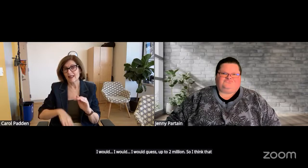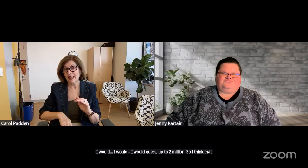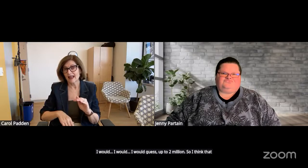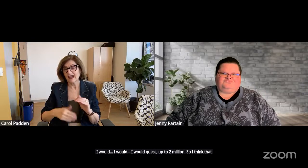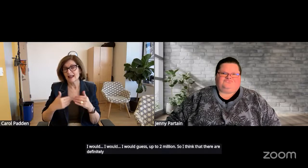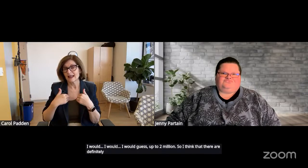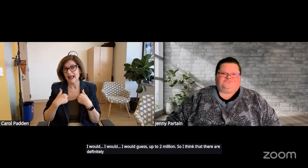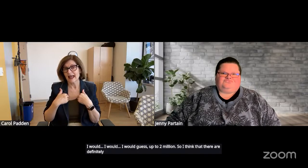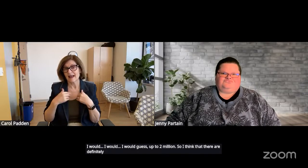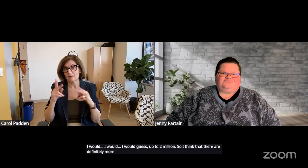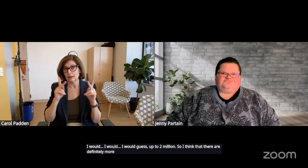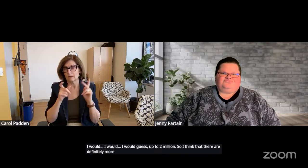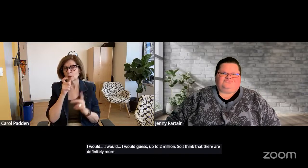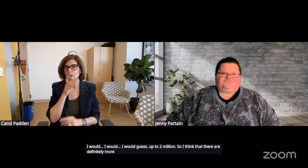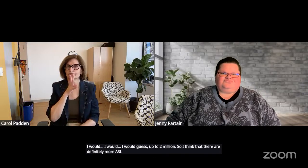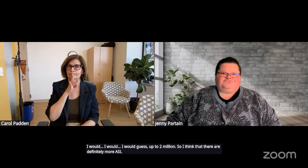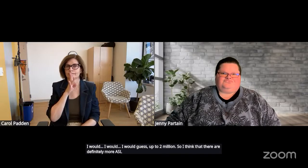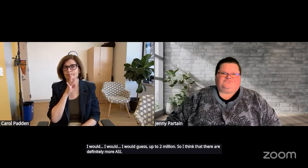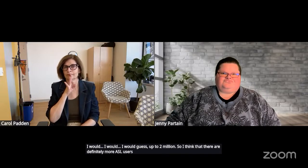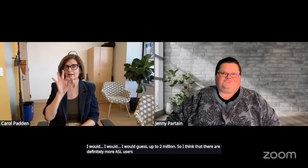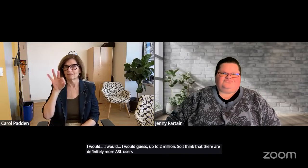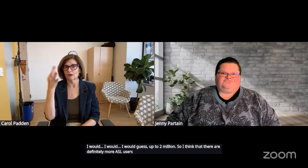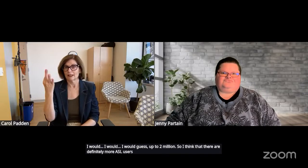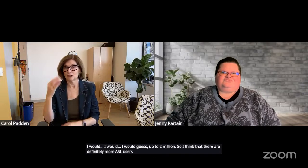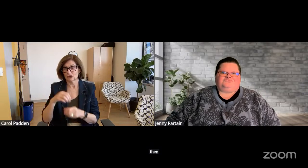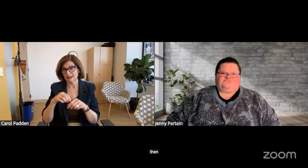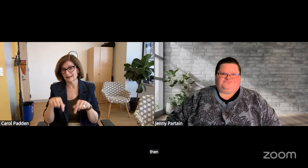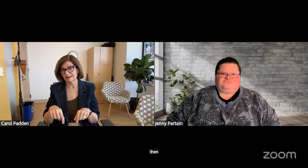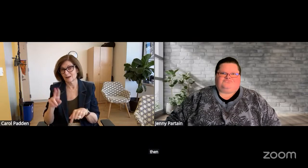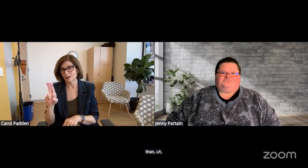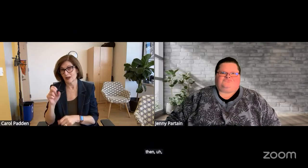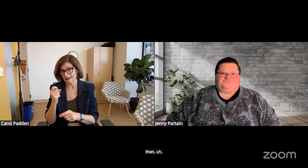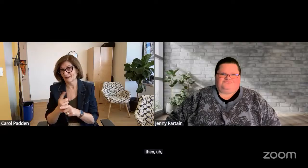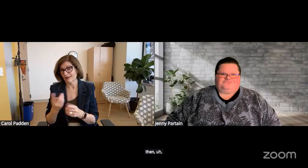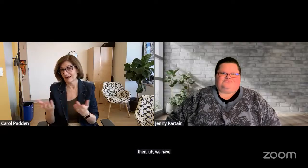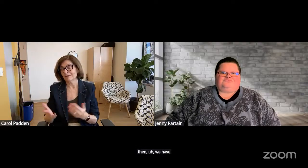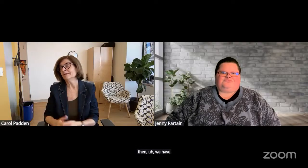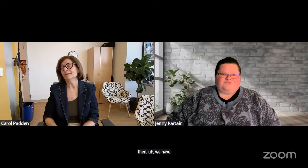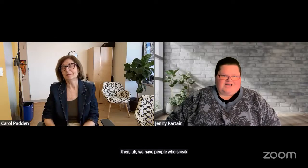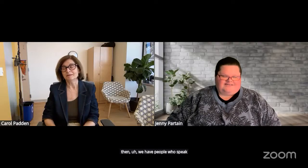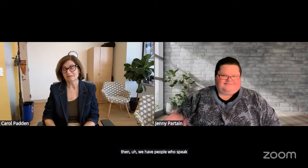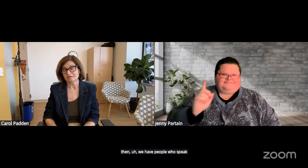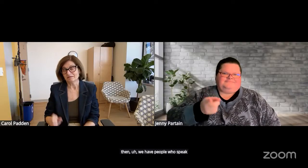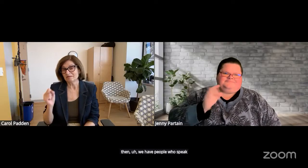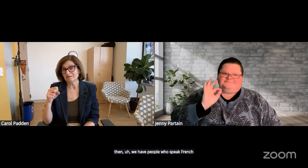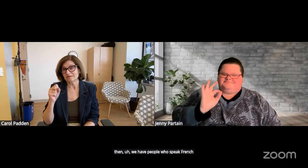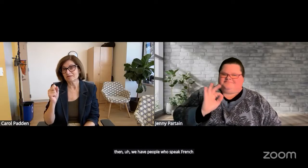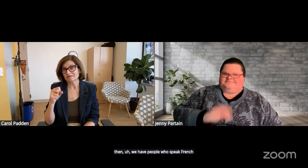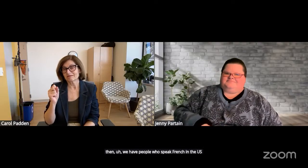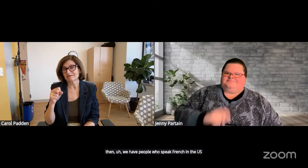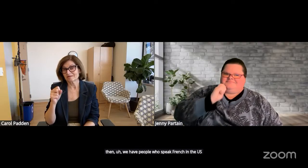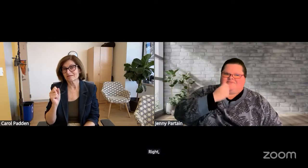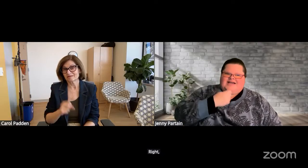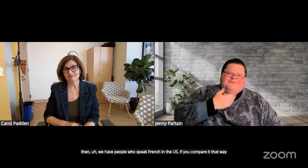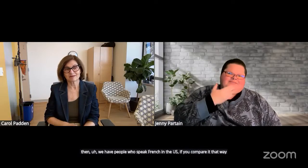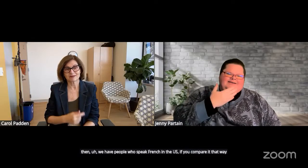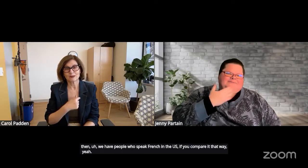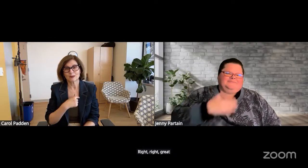definitely more ASL users than we have people who speak French in the US, if you compare it Right, that way. Yeah. great. Thank you.